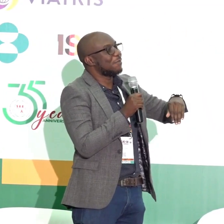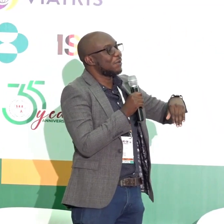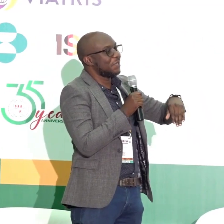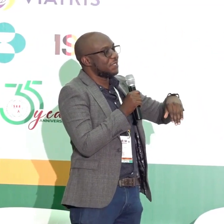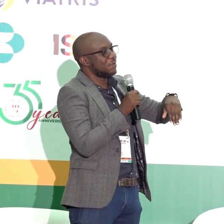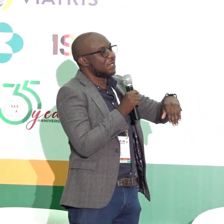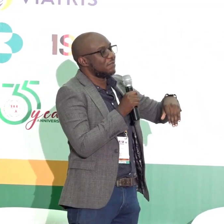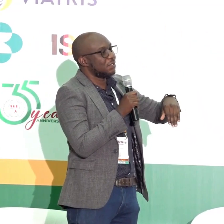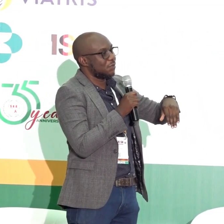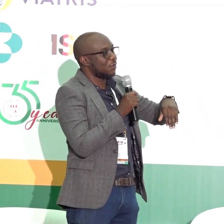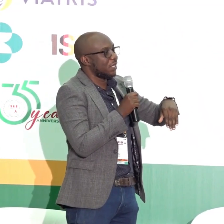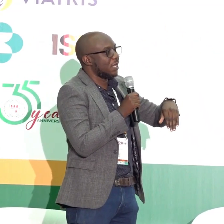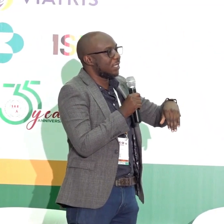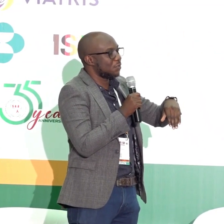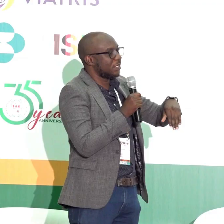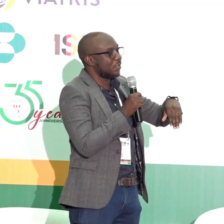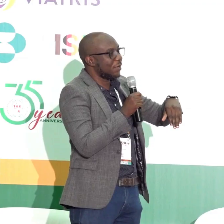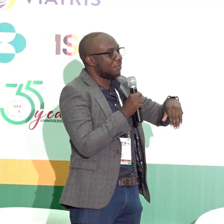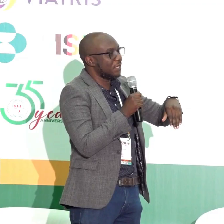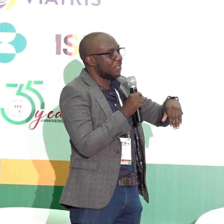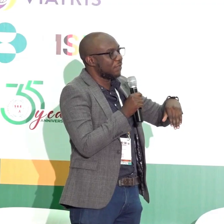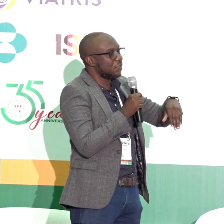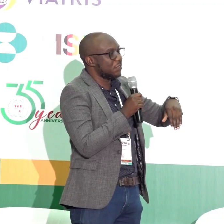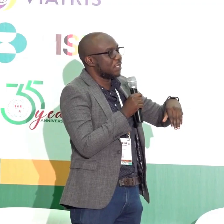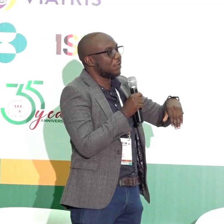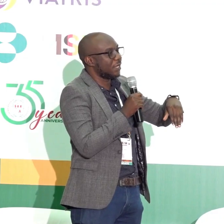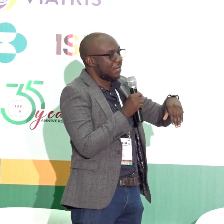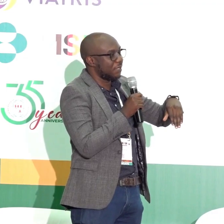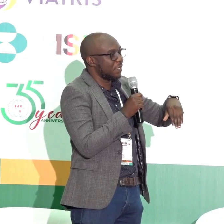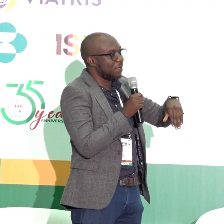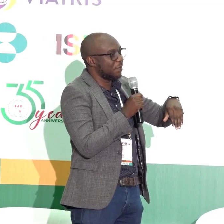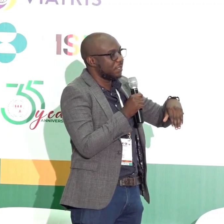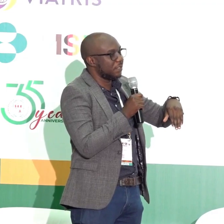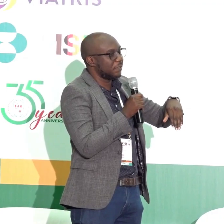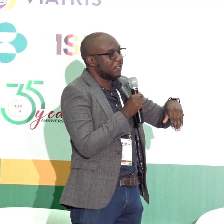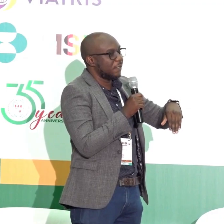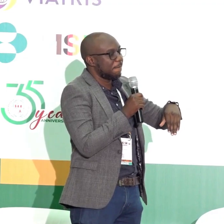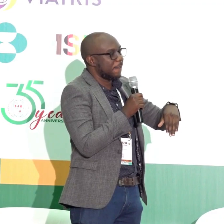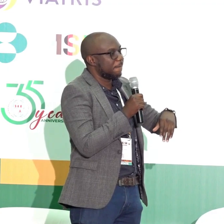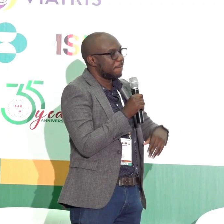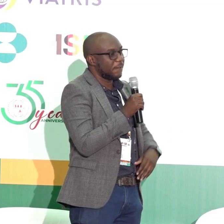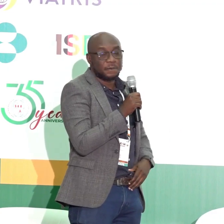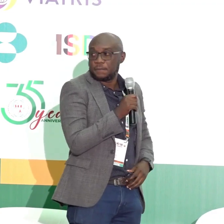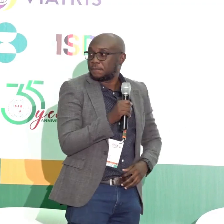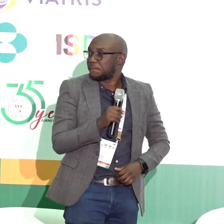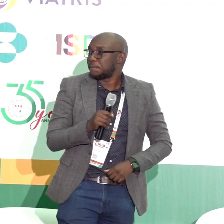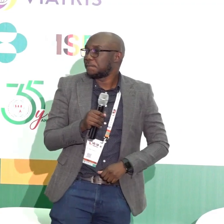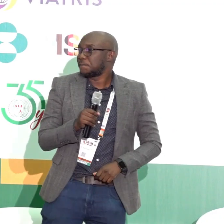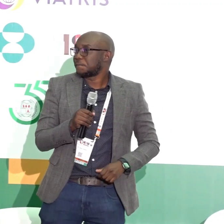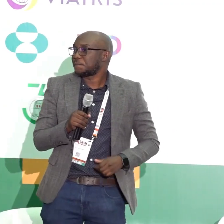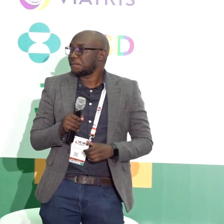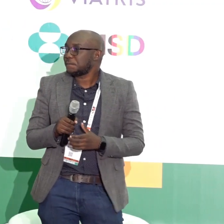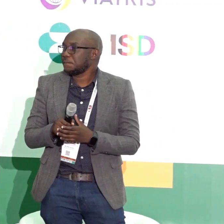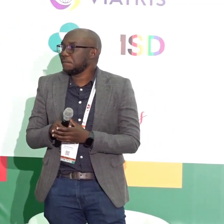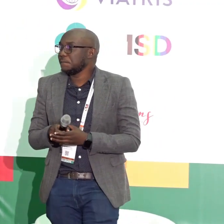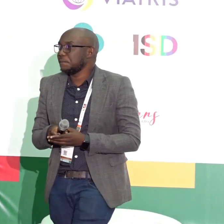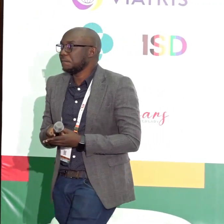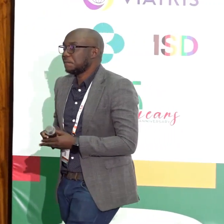still come back with the same service. So yeah, that's one of the interventions that we are currently implementing. Yeah, thank you.